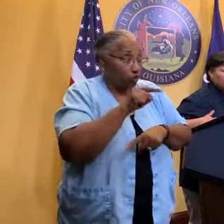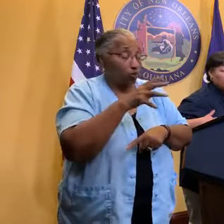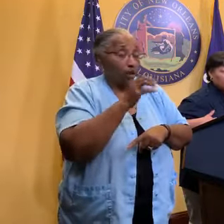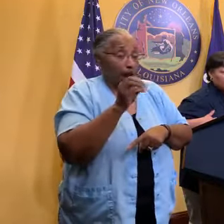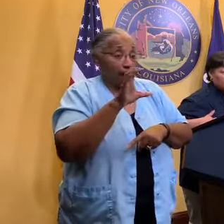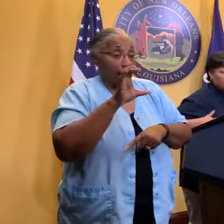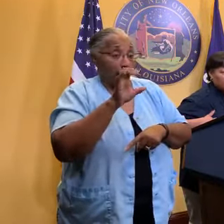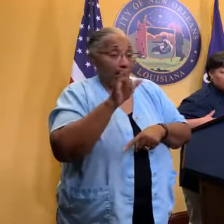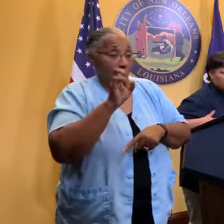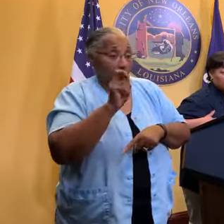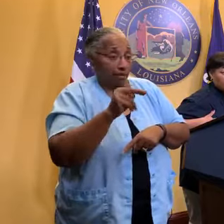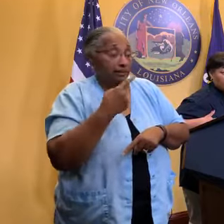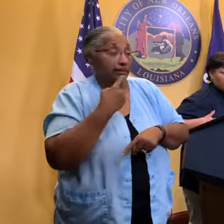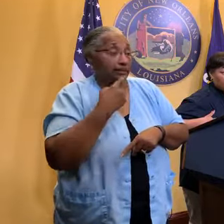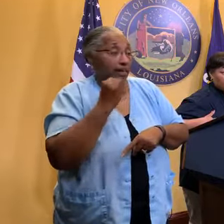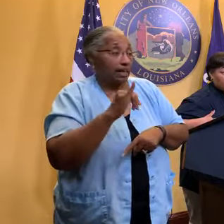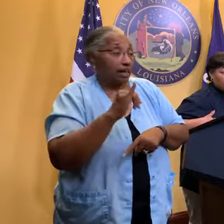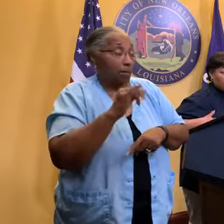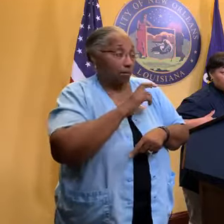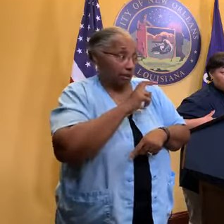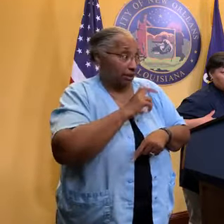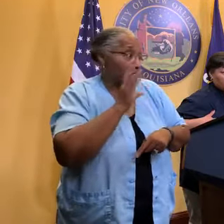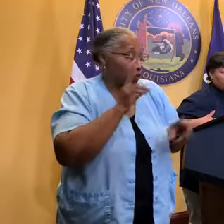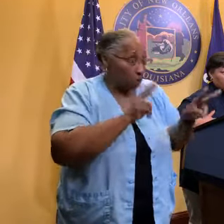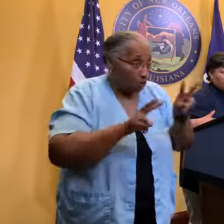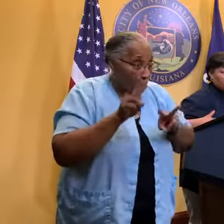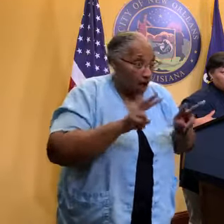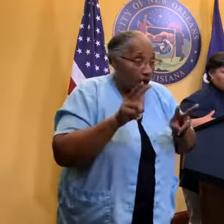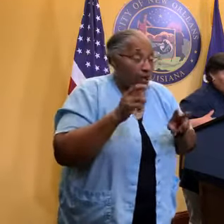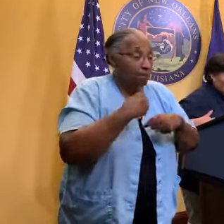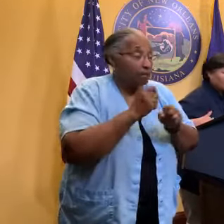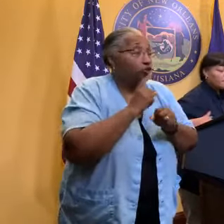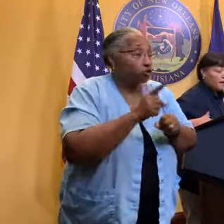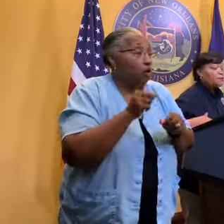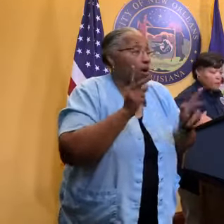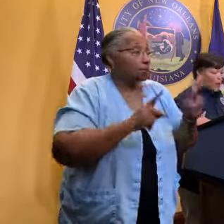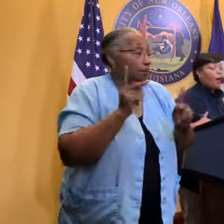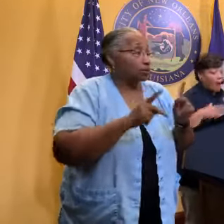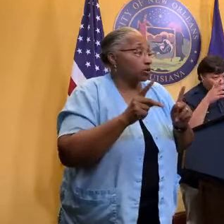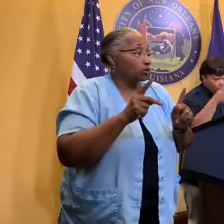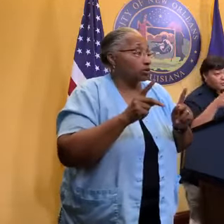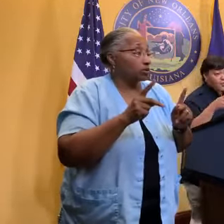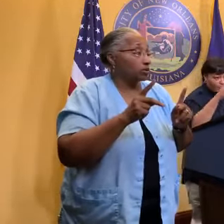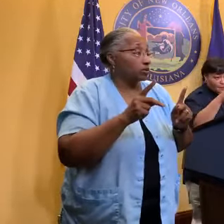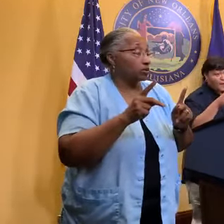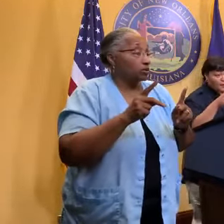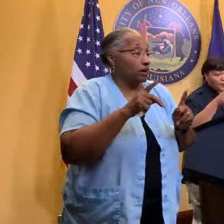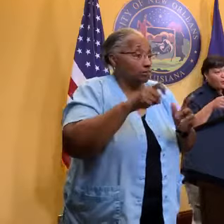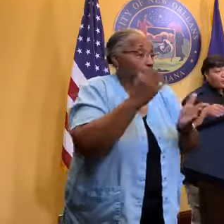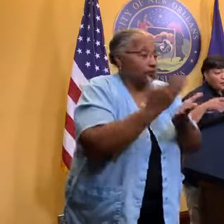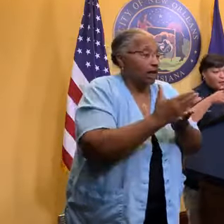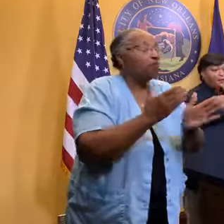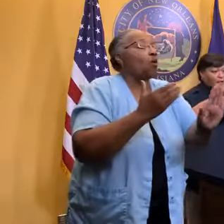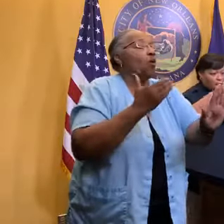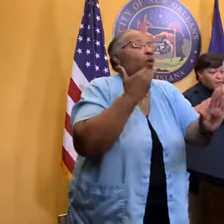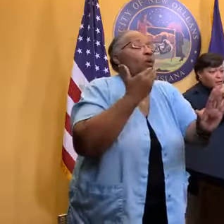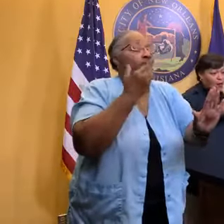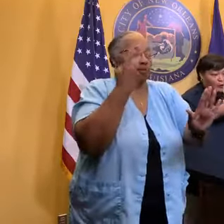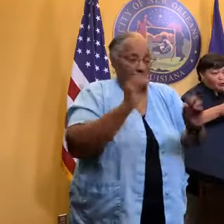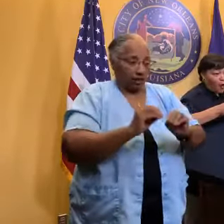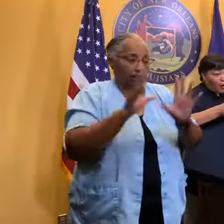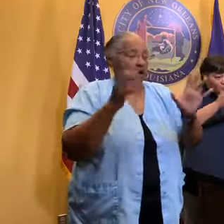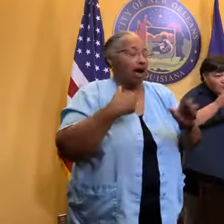mentioned was something that was gonna be monitored by police to get people off the road. Oh, You it's addressed it. Oh, I understand, and thank you for the clarification,